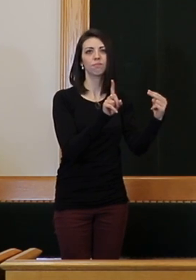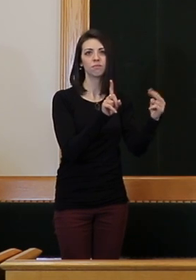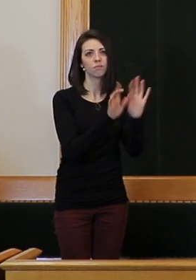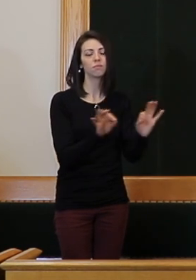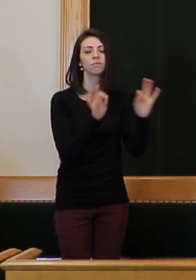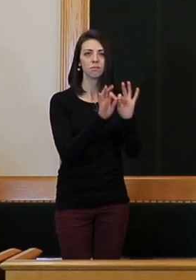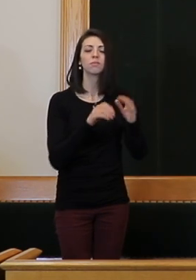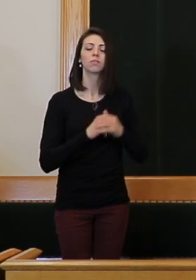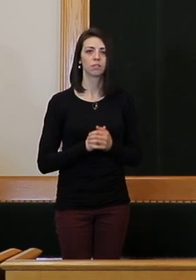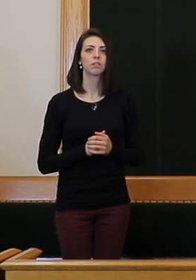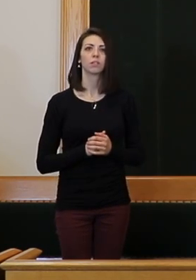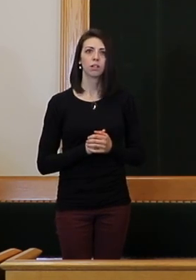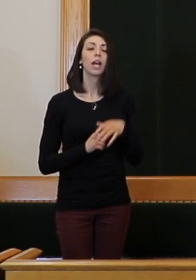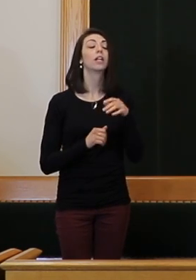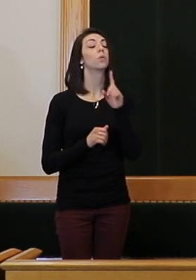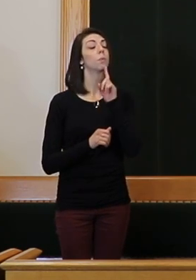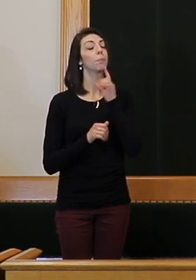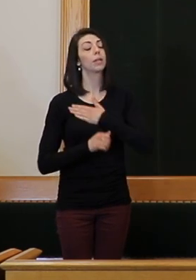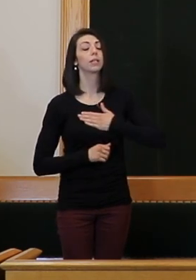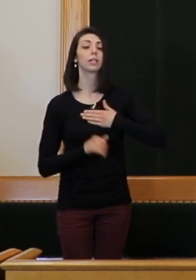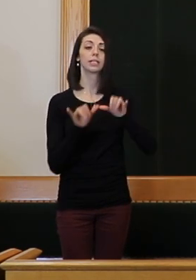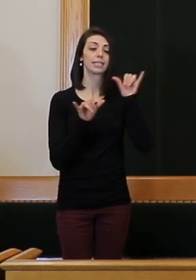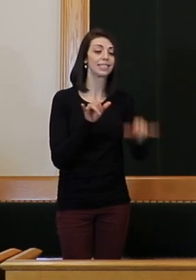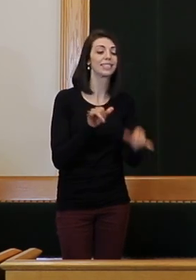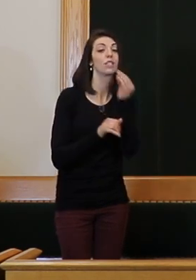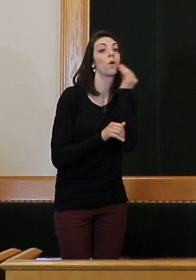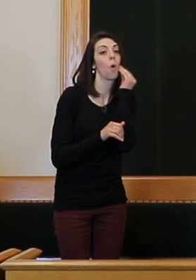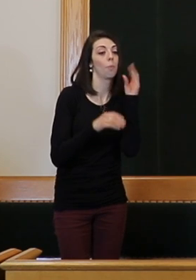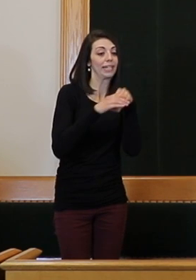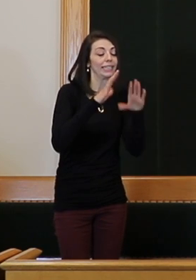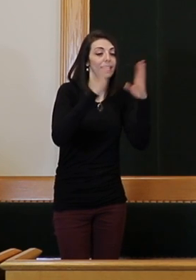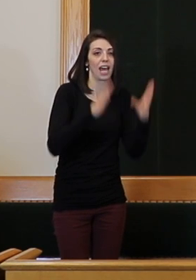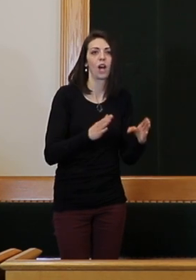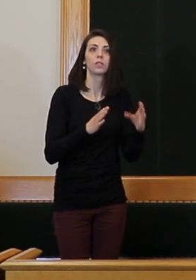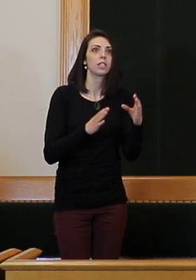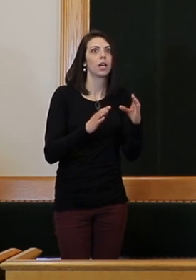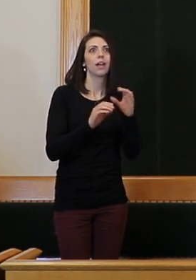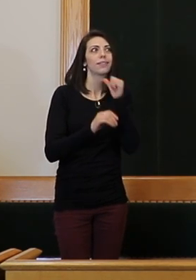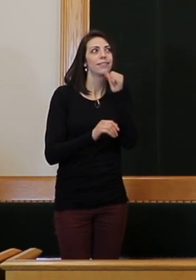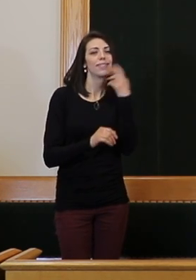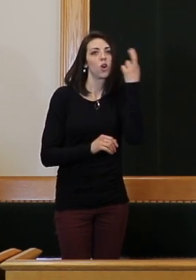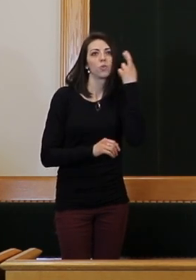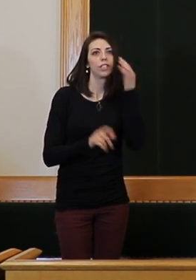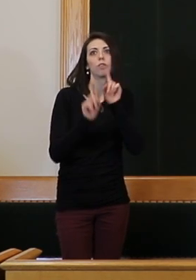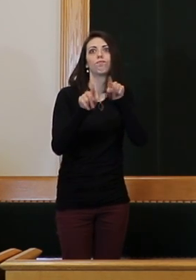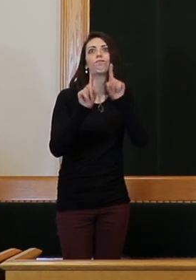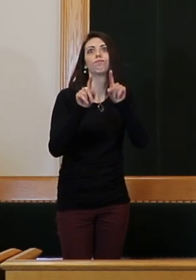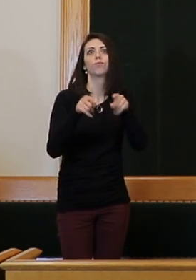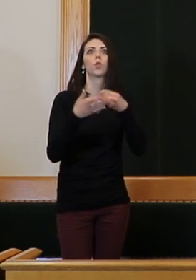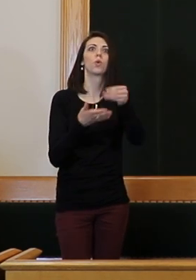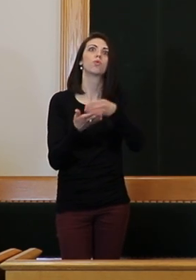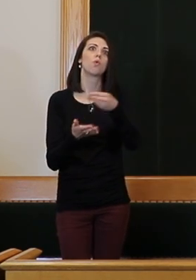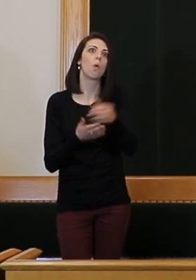is extremely important to stay in your house as much as possible. There's no reason to go to the store every single day. There's no reason to